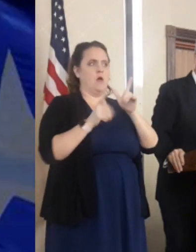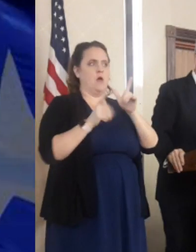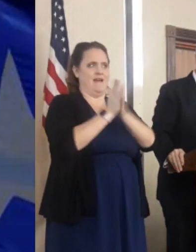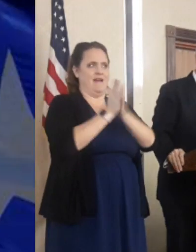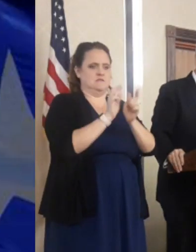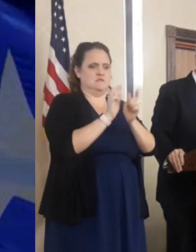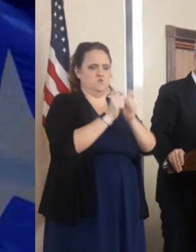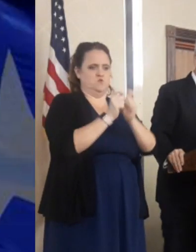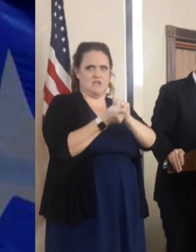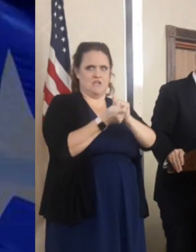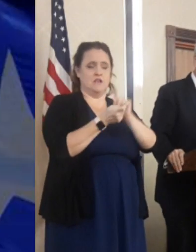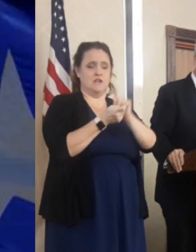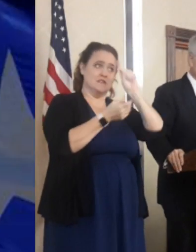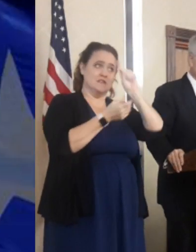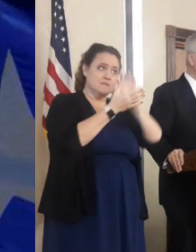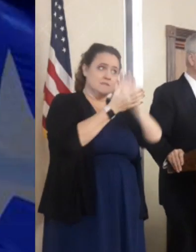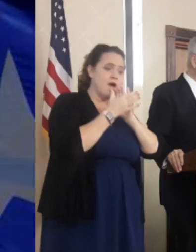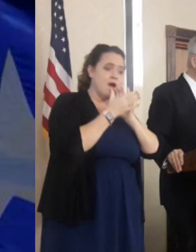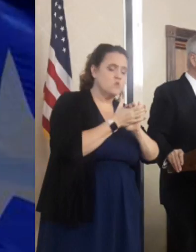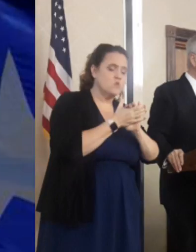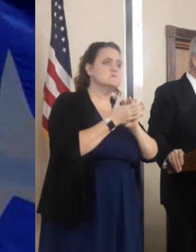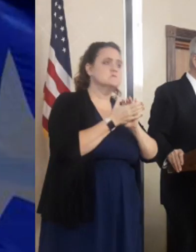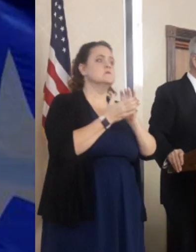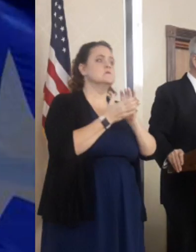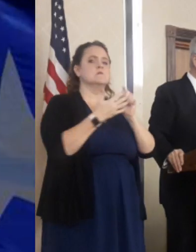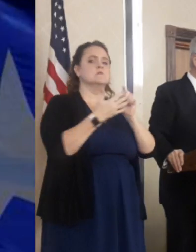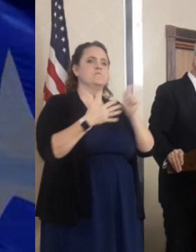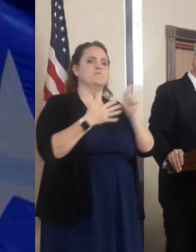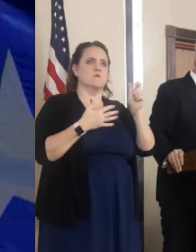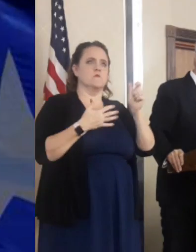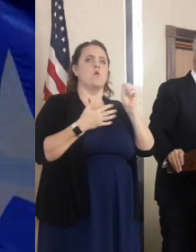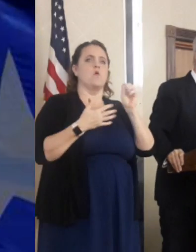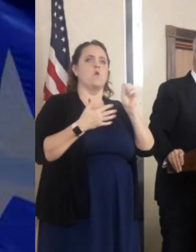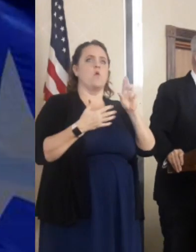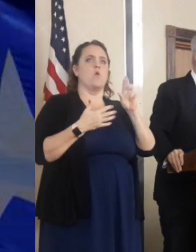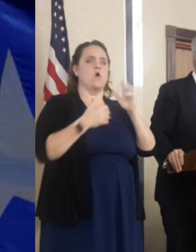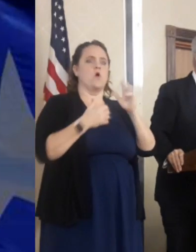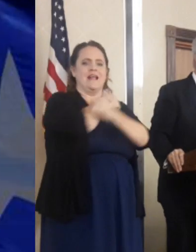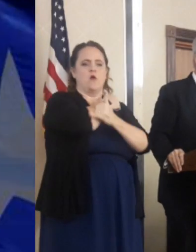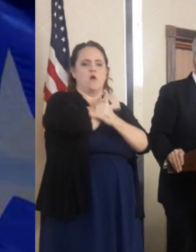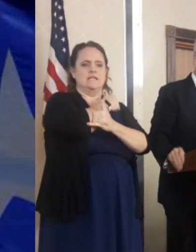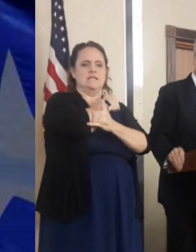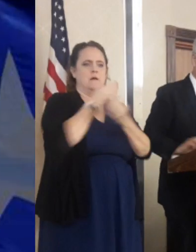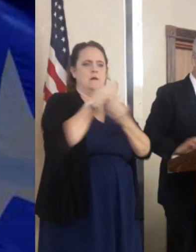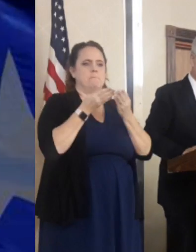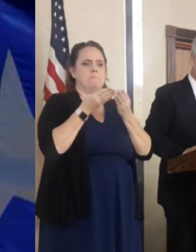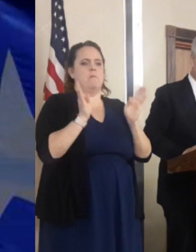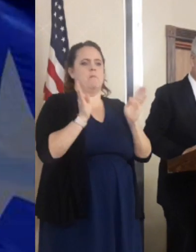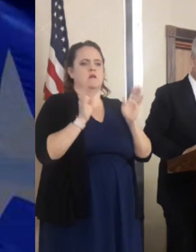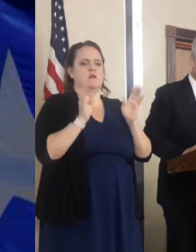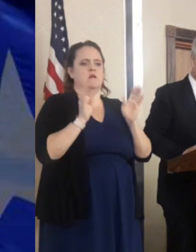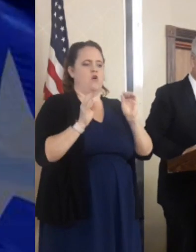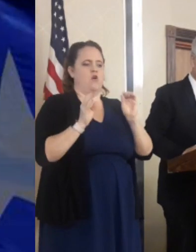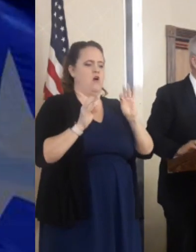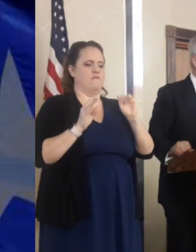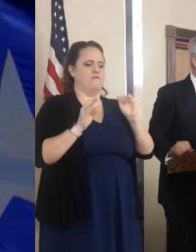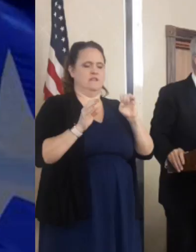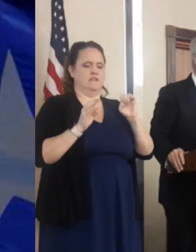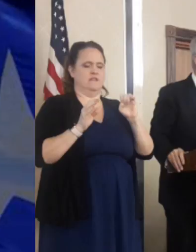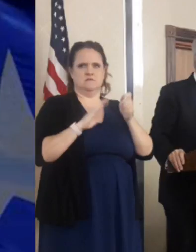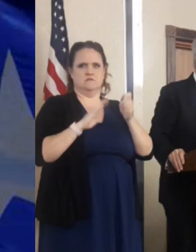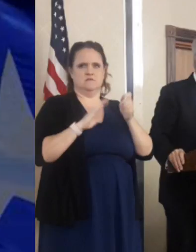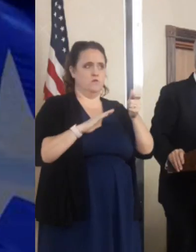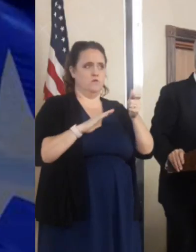either the spouse name being removed or county public office being removed, so